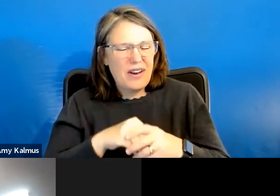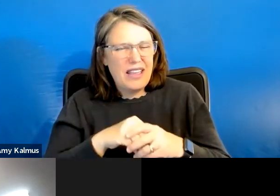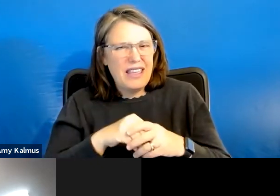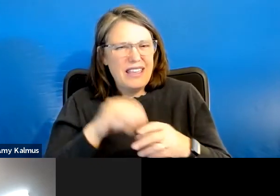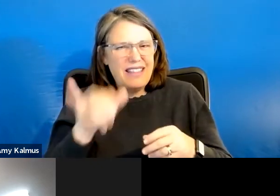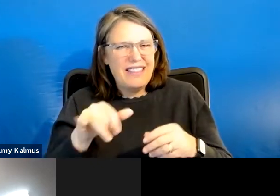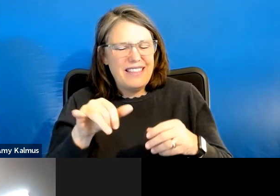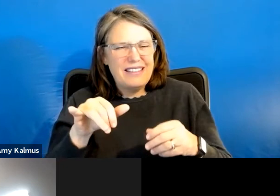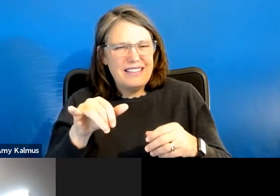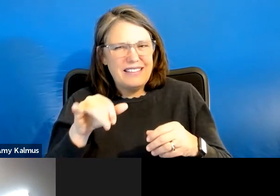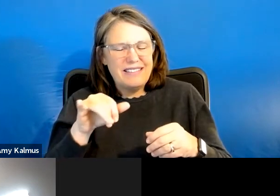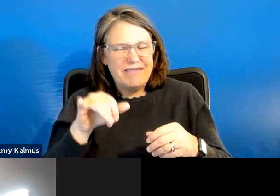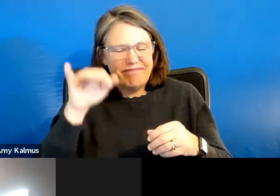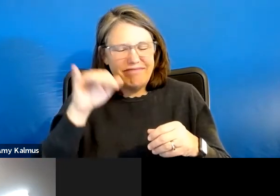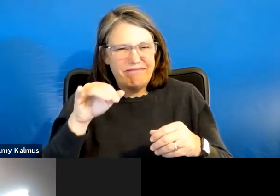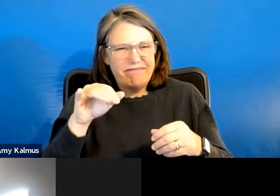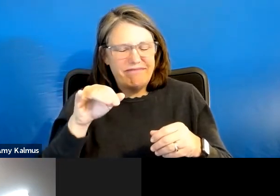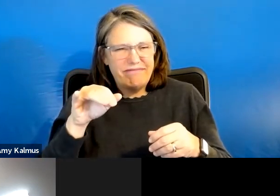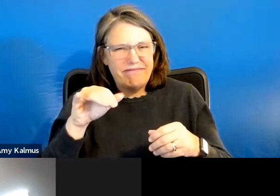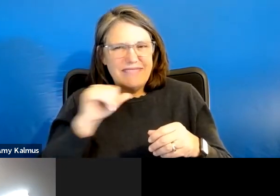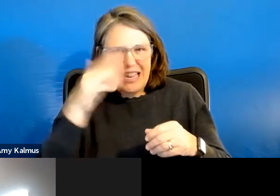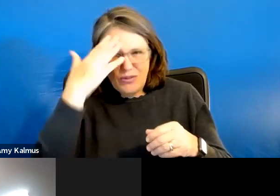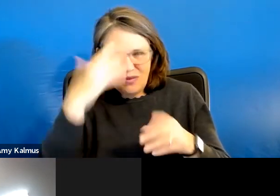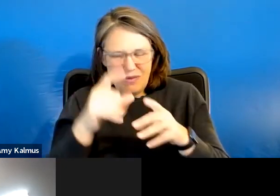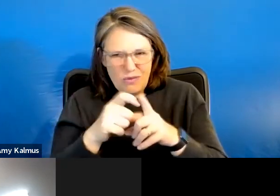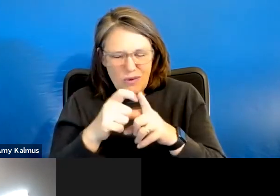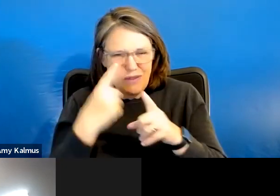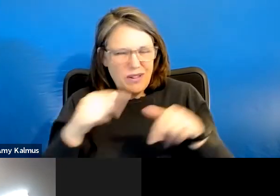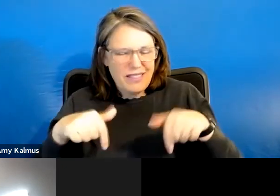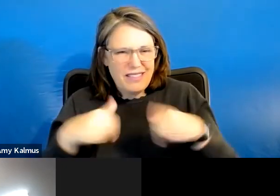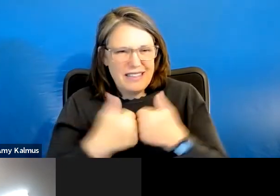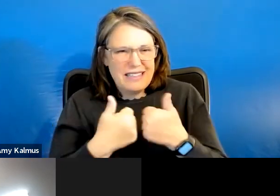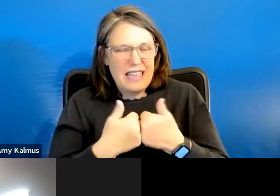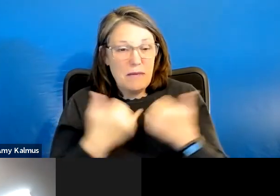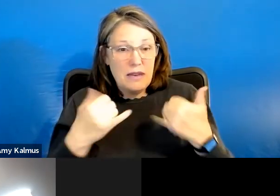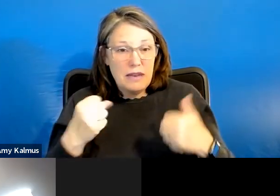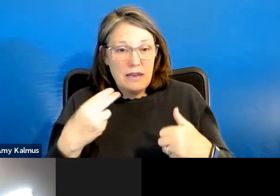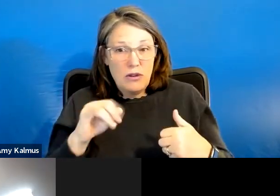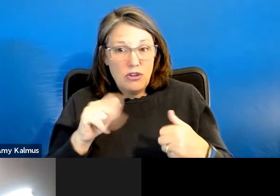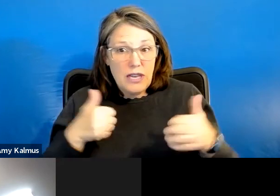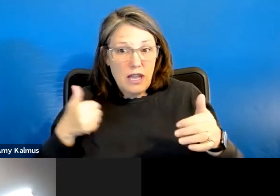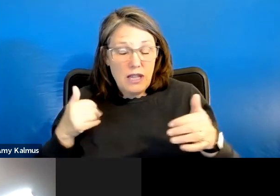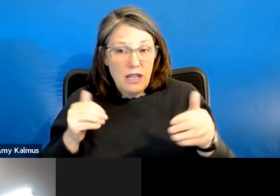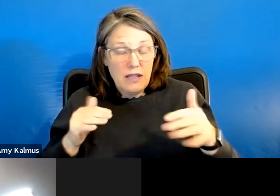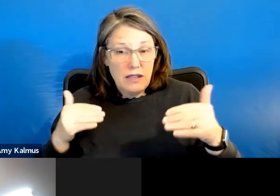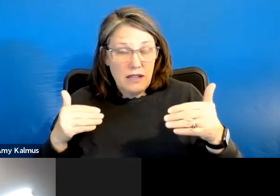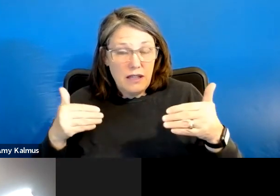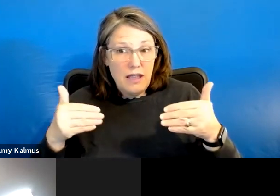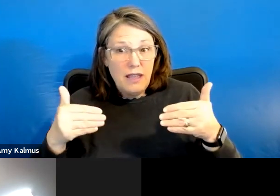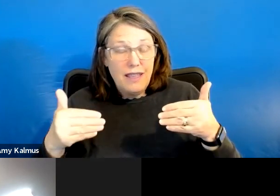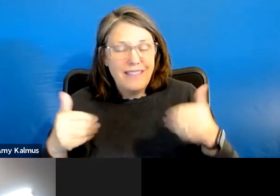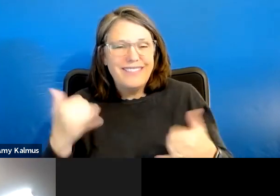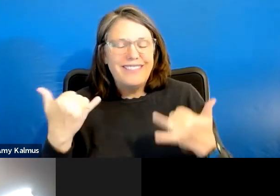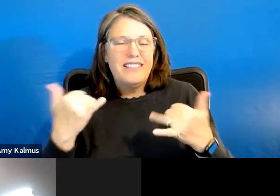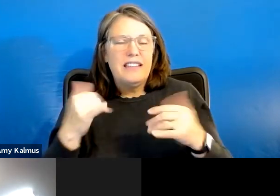this game. Letter I, folks. Letter I. She gets jump up there now with 1,300 points. Perfect. All right, here we